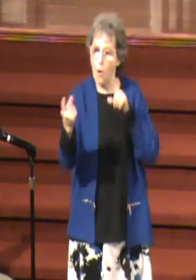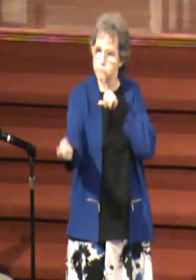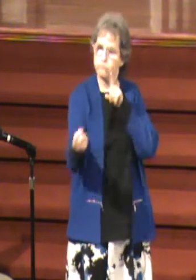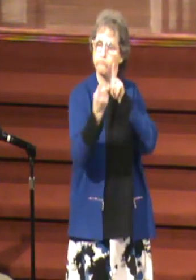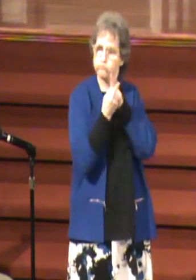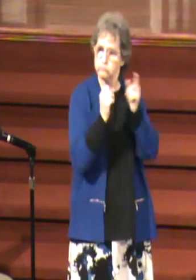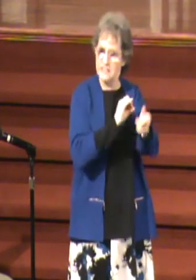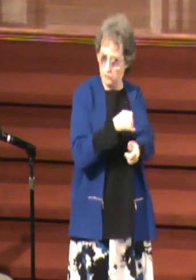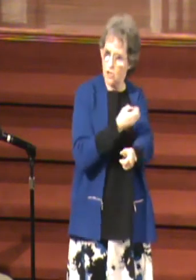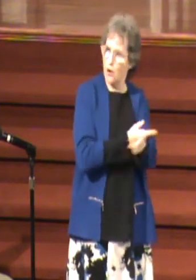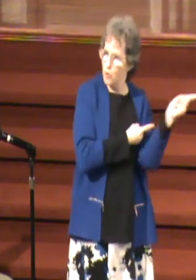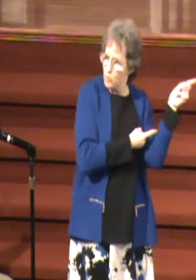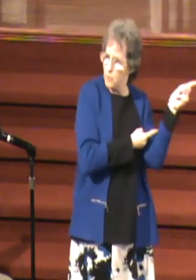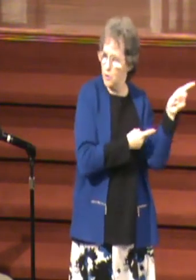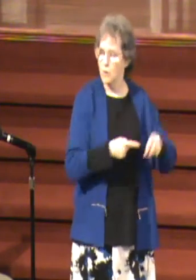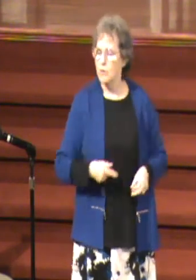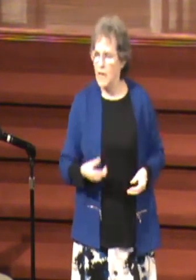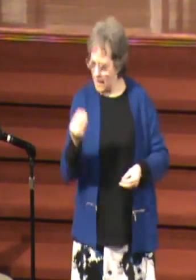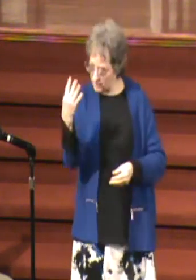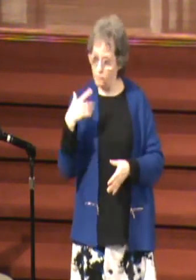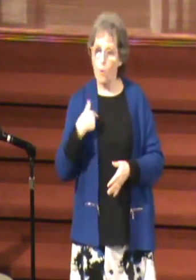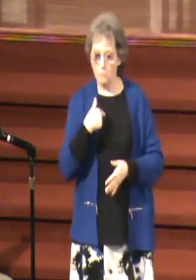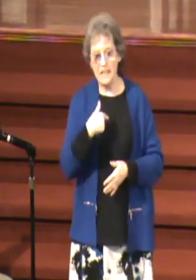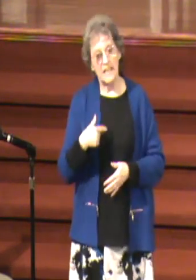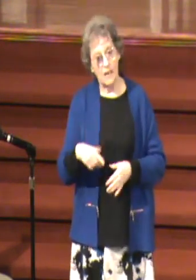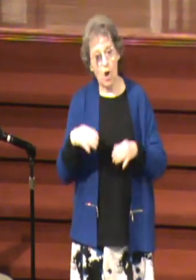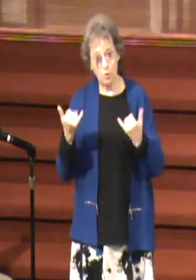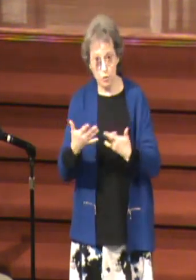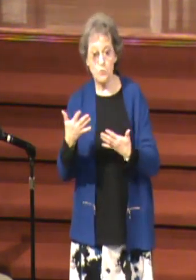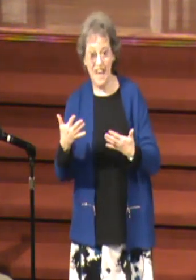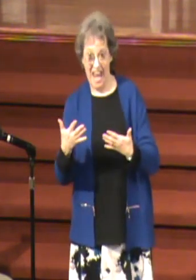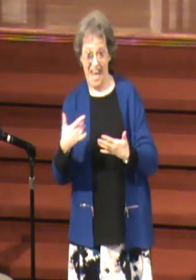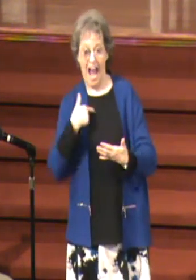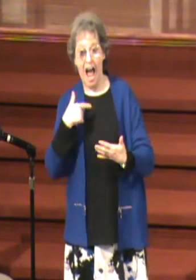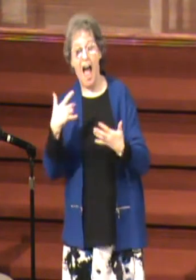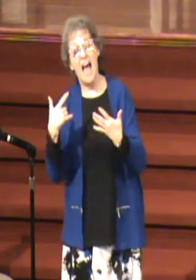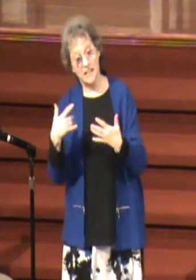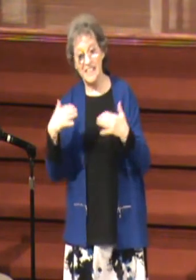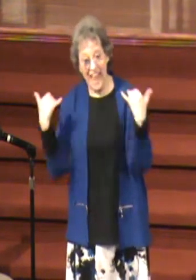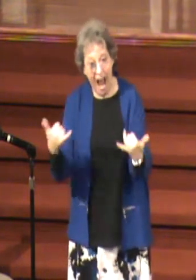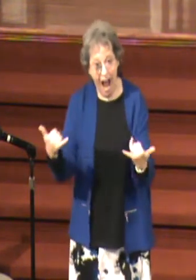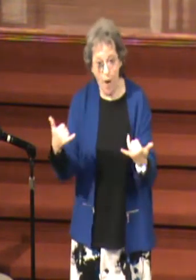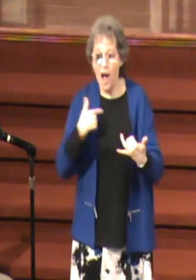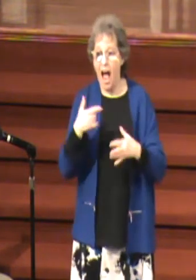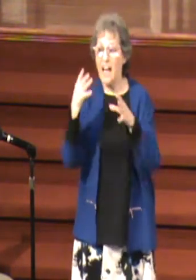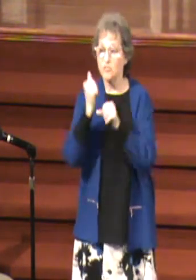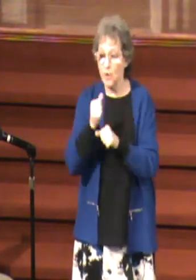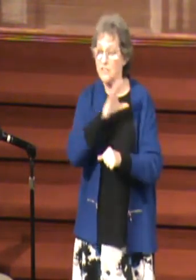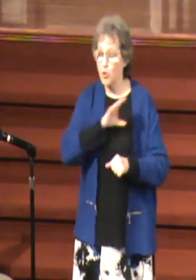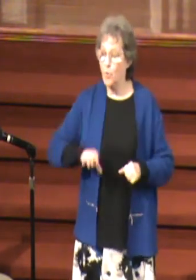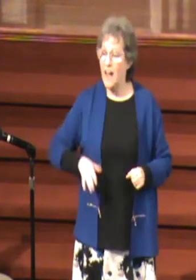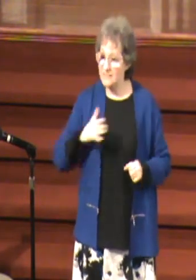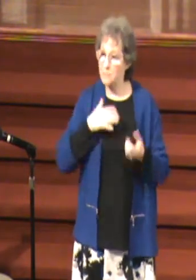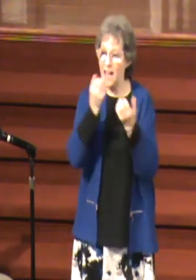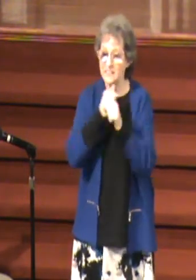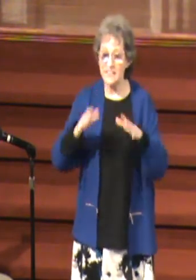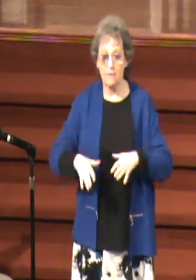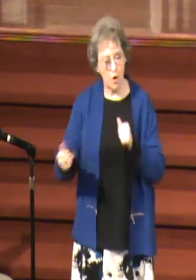know. Today was the day I trusted Christ as my Savior. Most important day in a person's life is the day